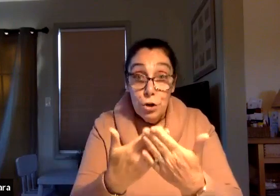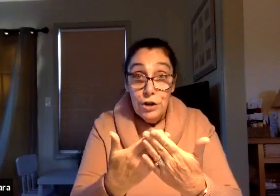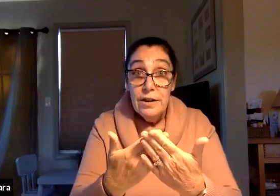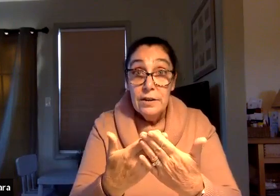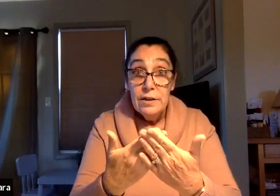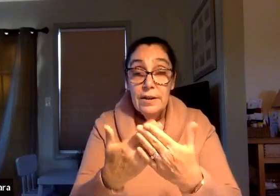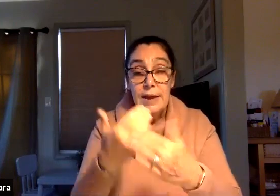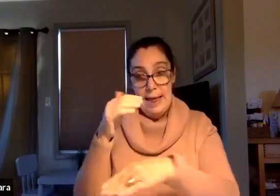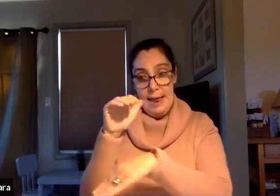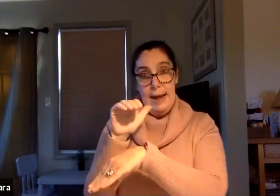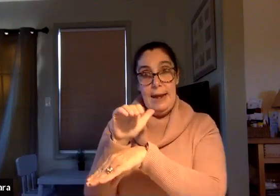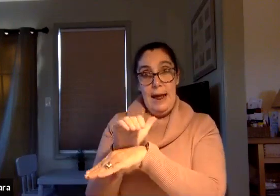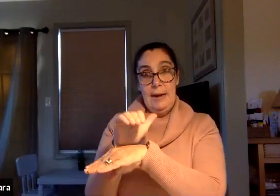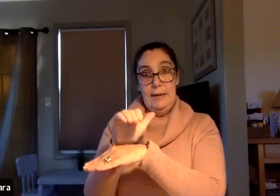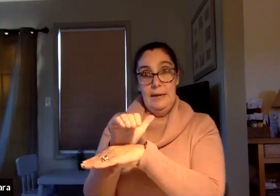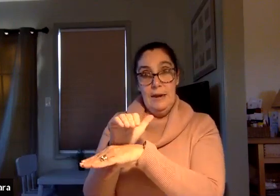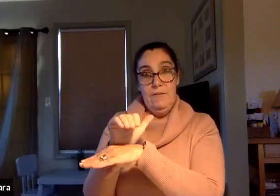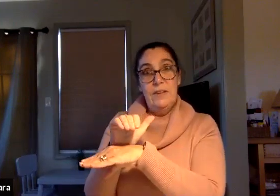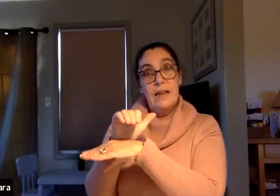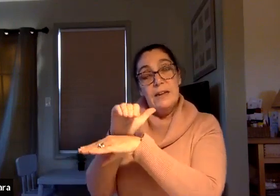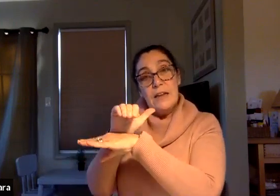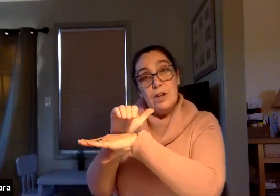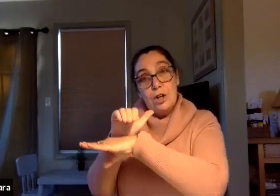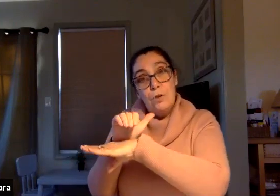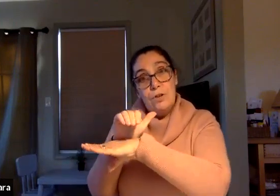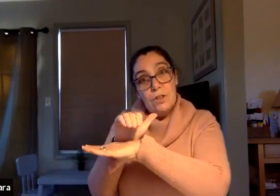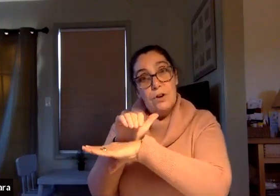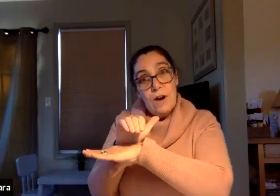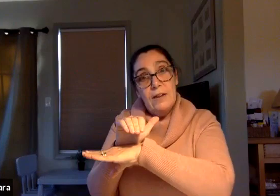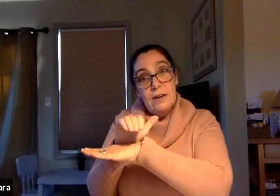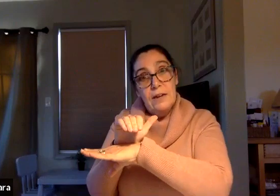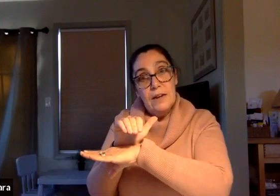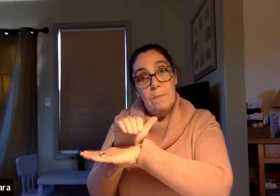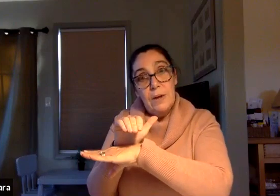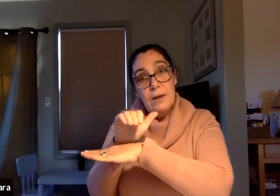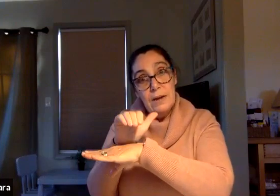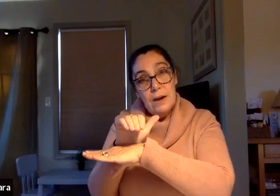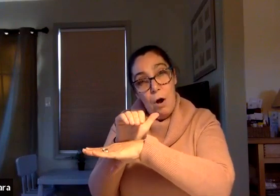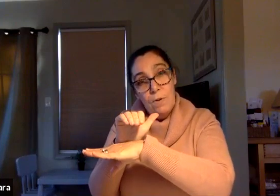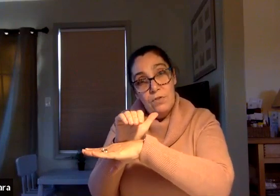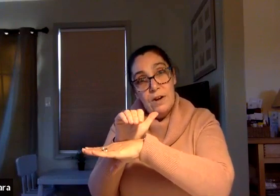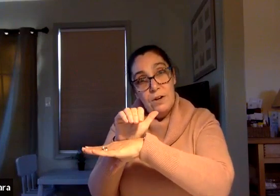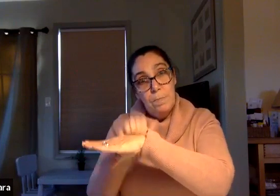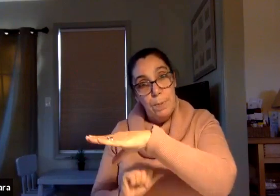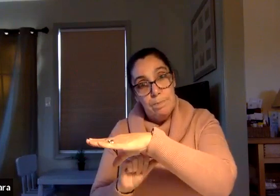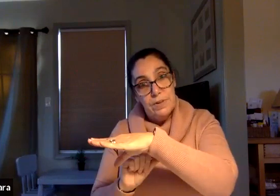Good night. The sun is as close to the horizon as it can be, almost ready to boop,